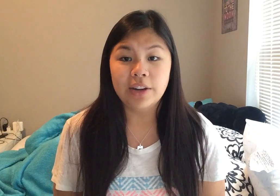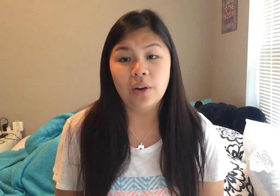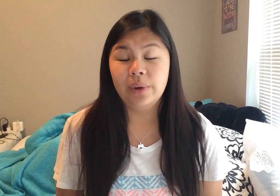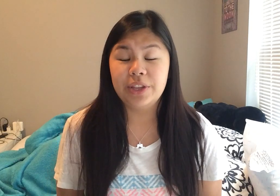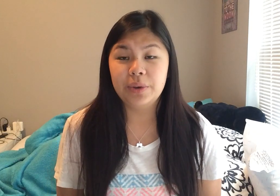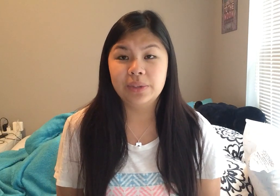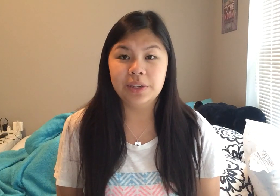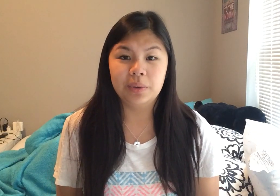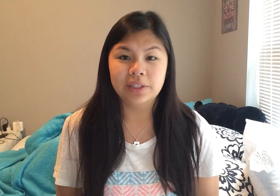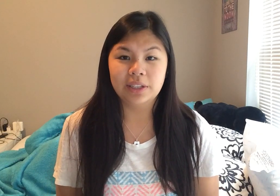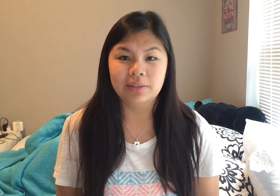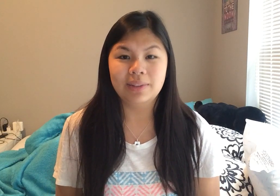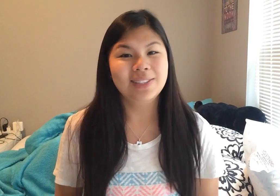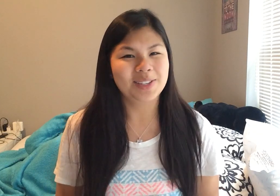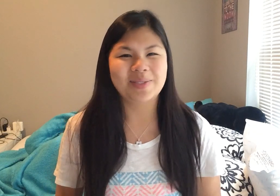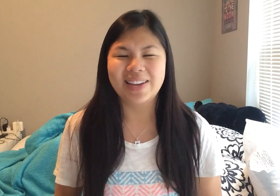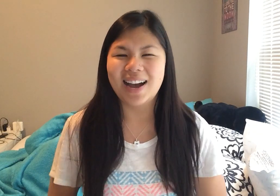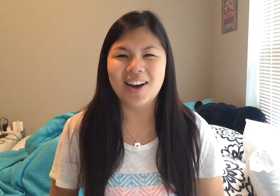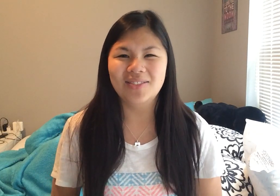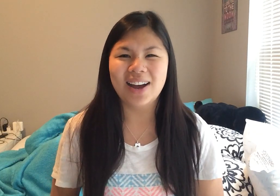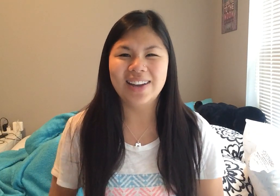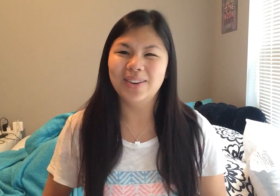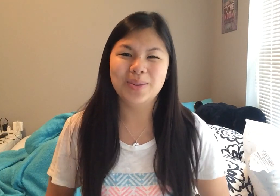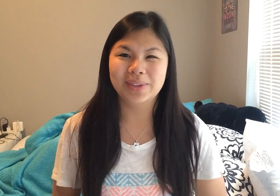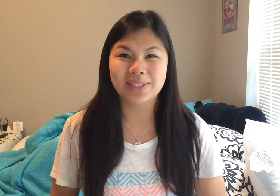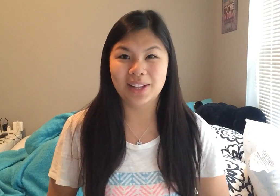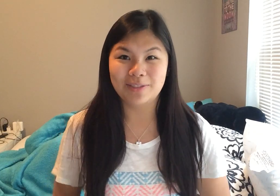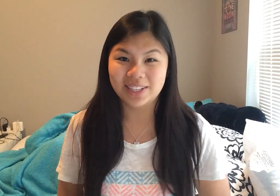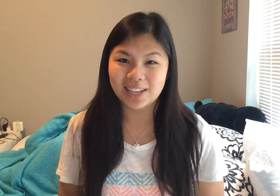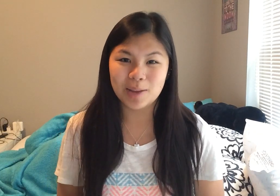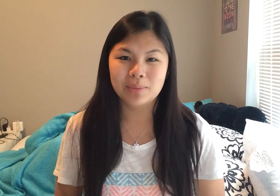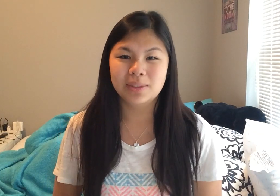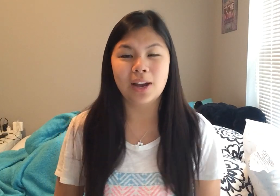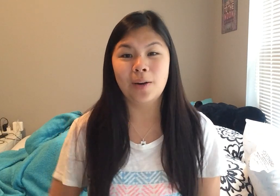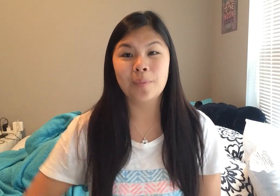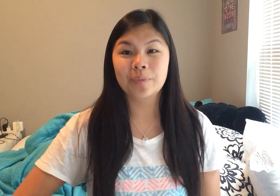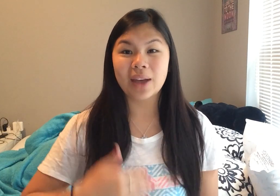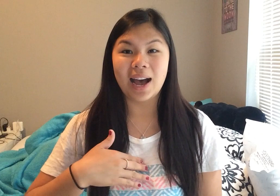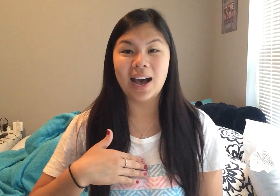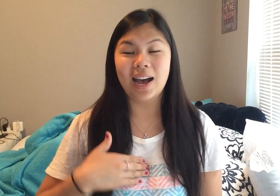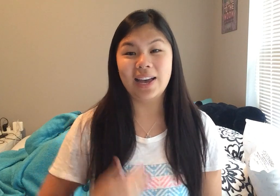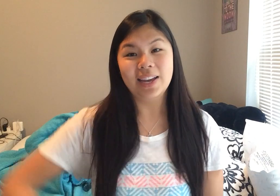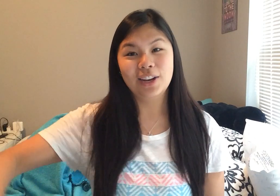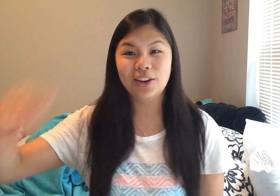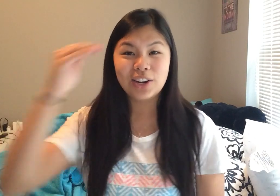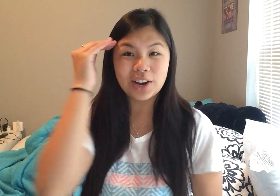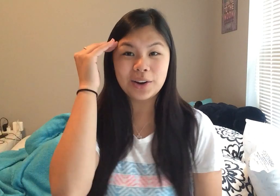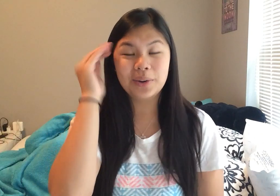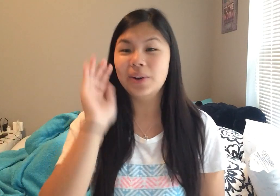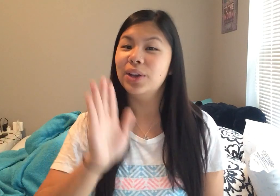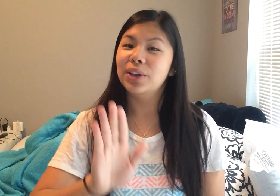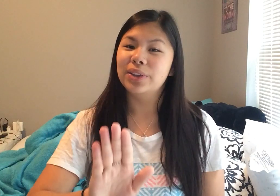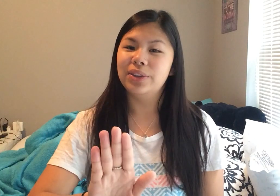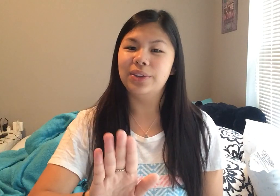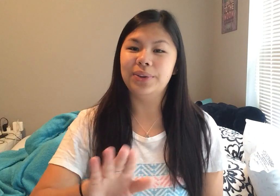know you will still, excuse me, I know you will still love me the same, so I know